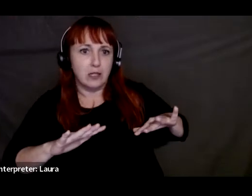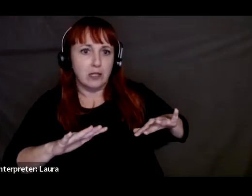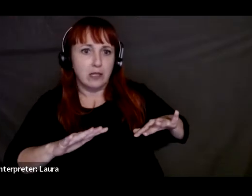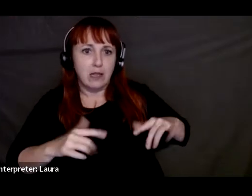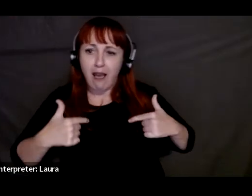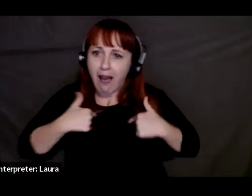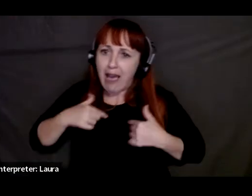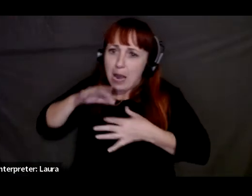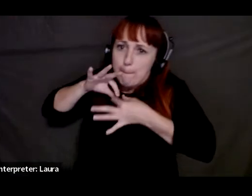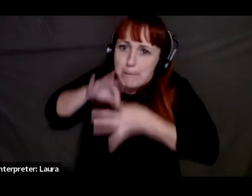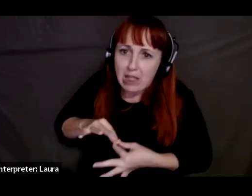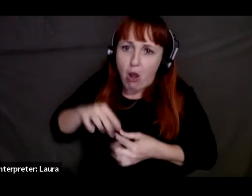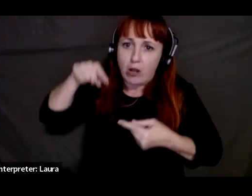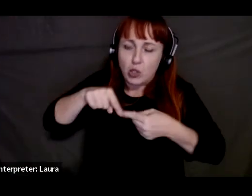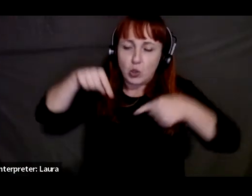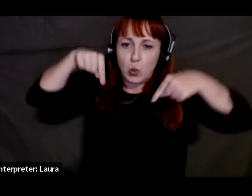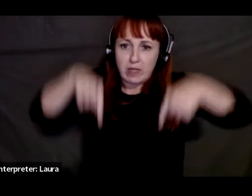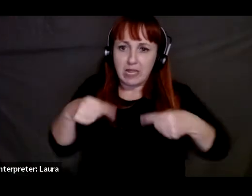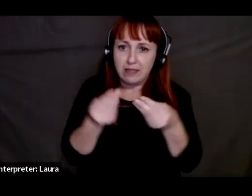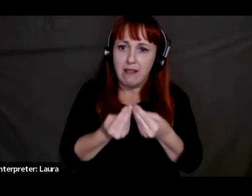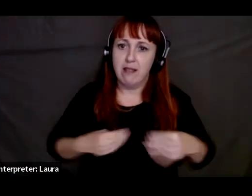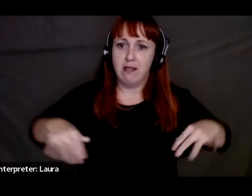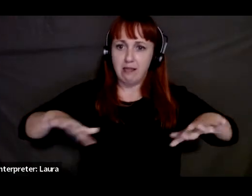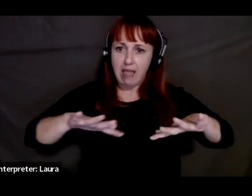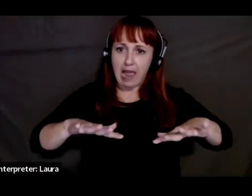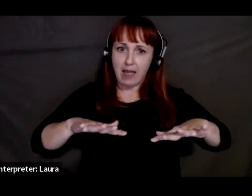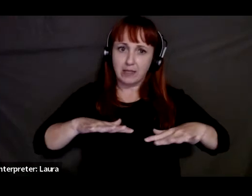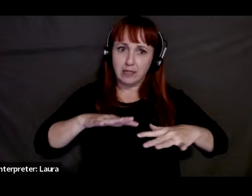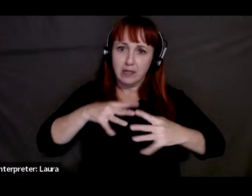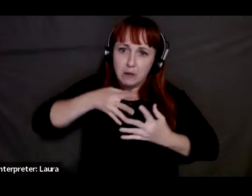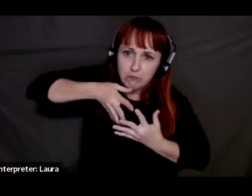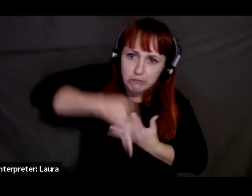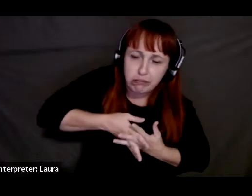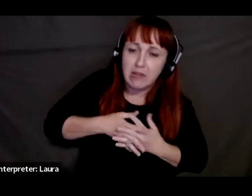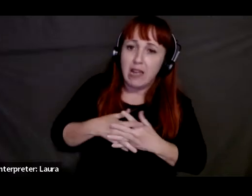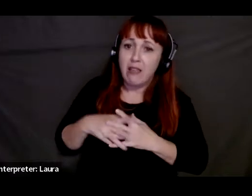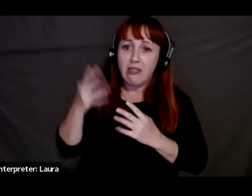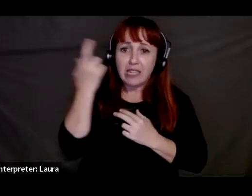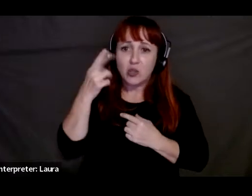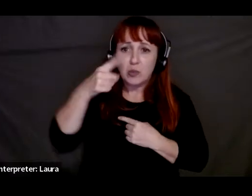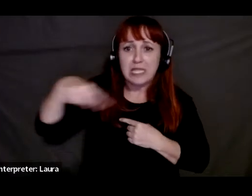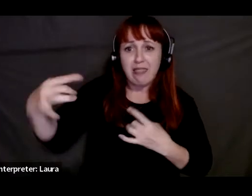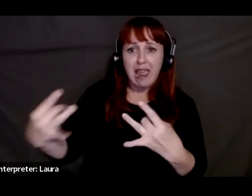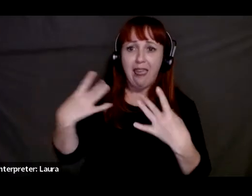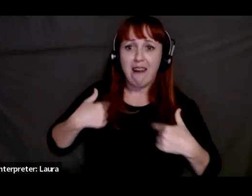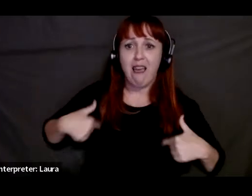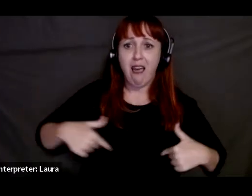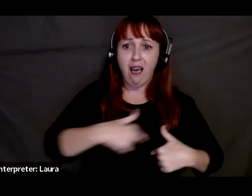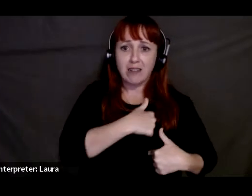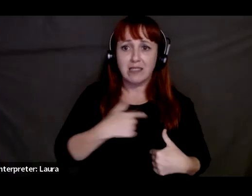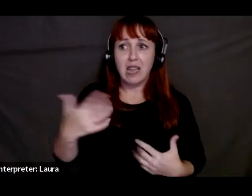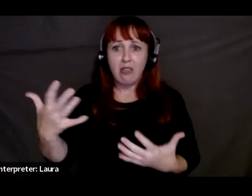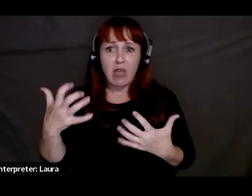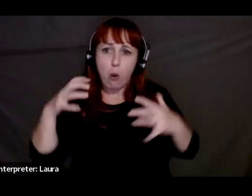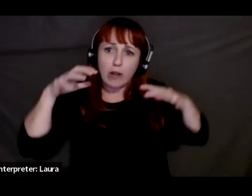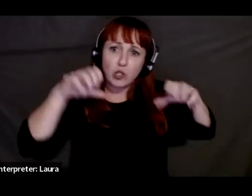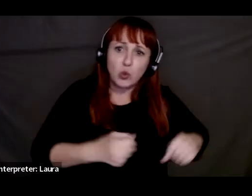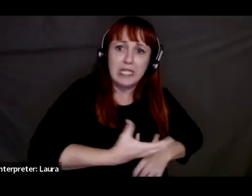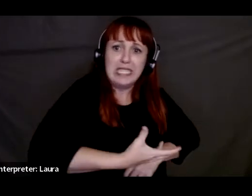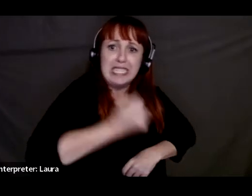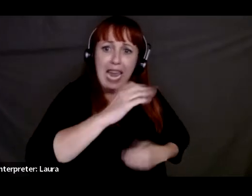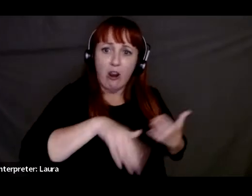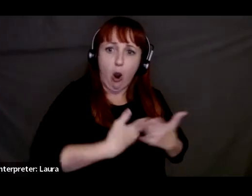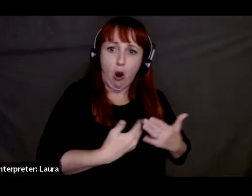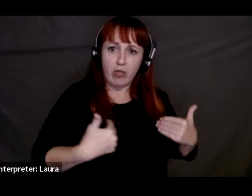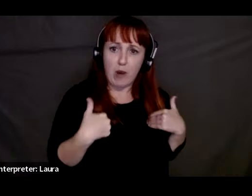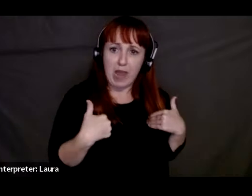I belong to this land. That's why they hate us. Because they want everything that we